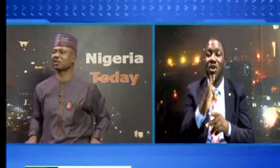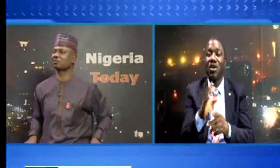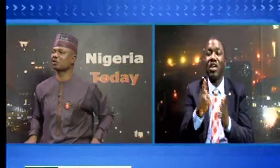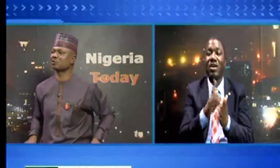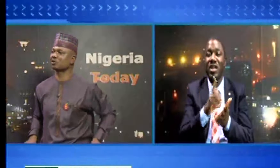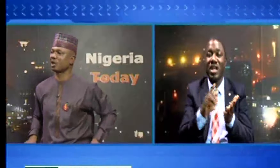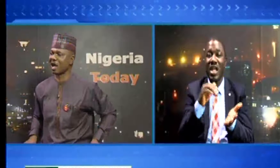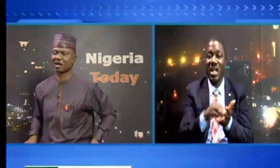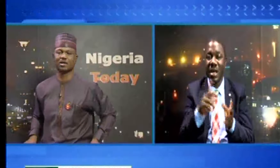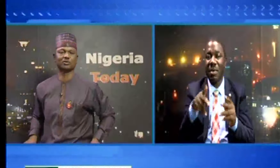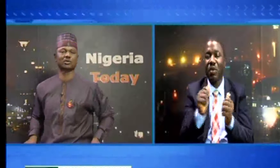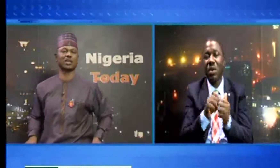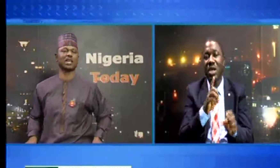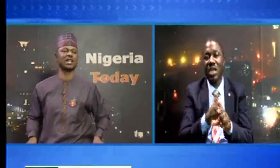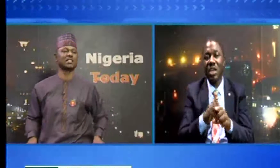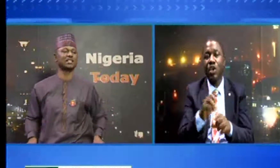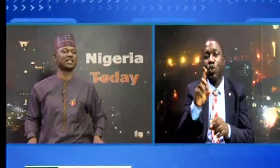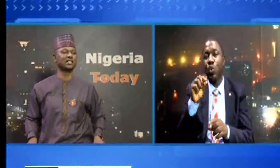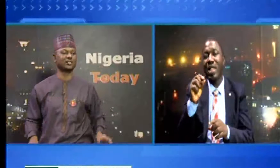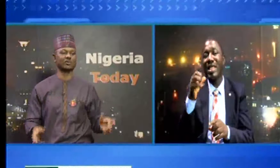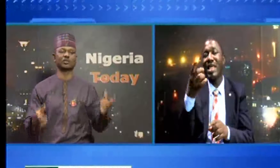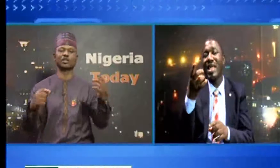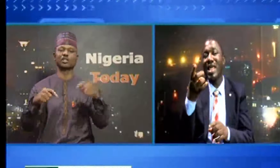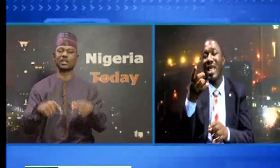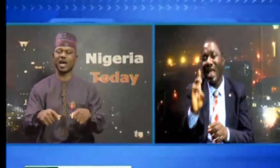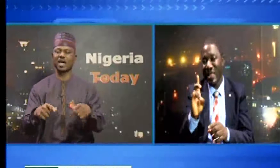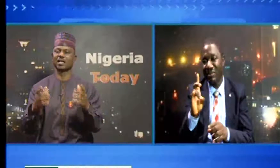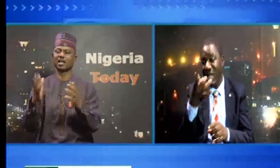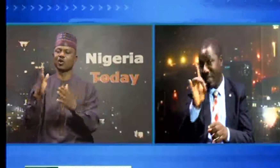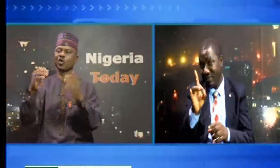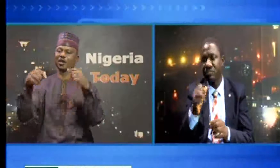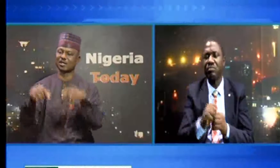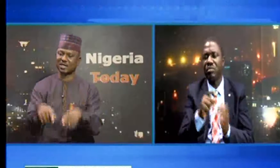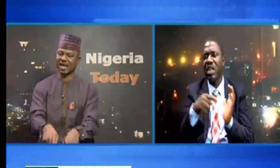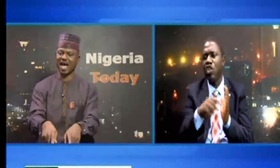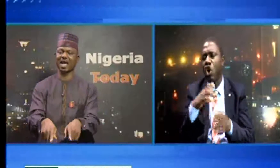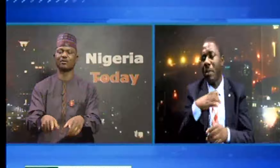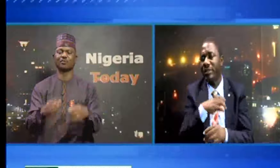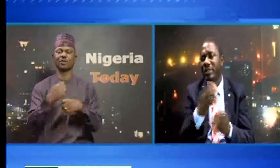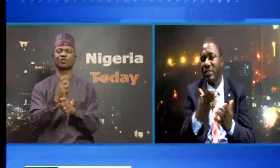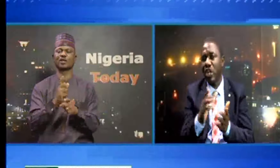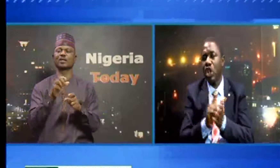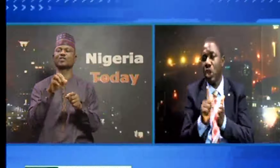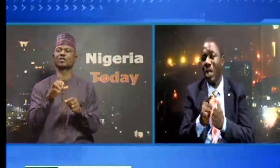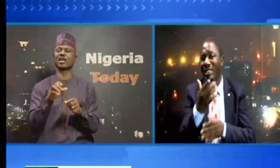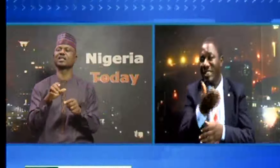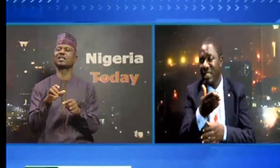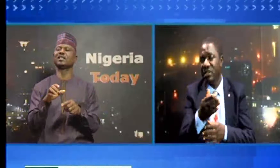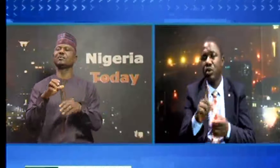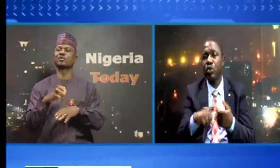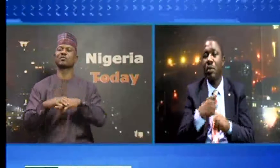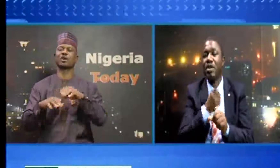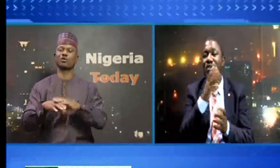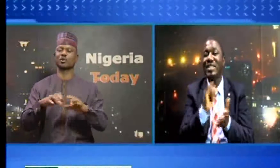with Disabilities Prohibition Act 2018. This commission is here, the law is there to make sure that the